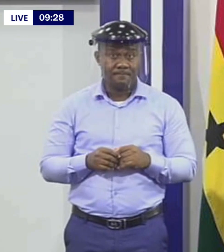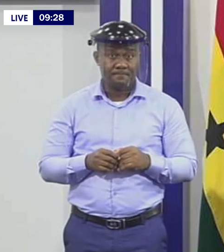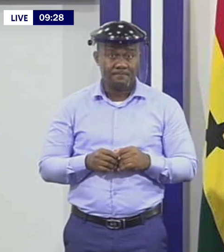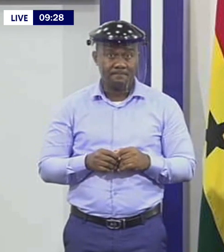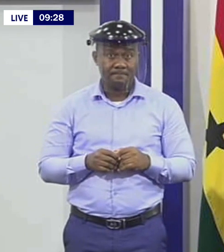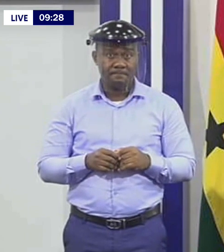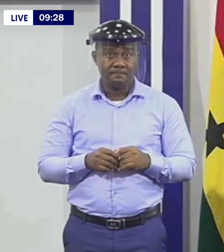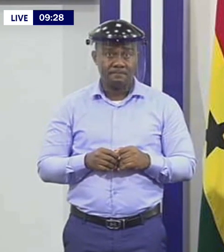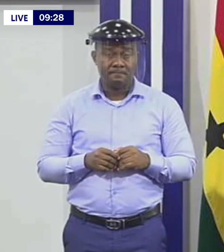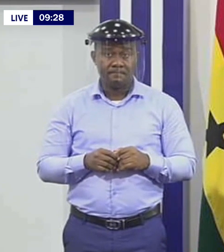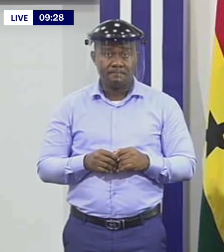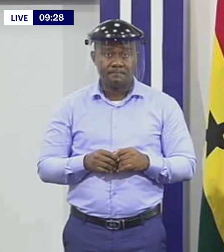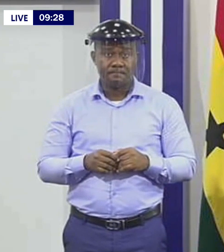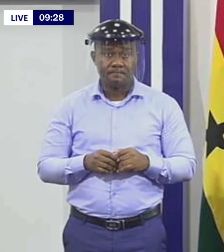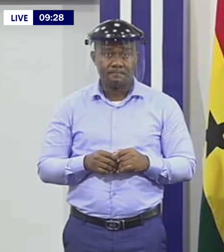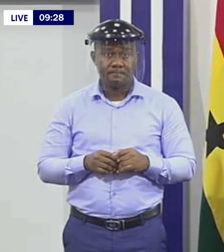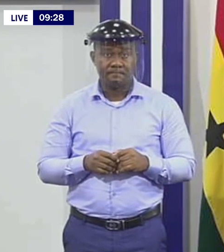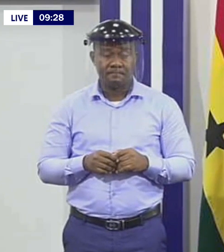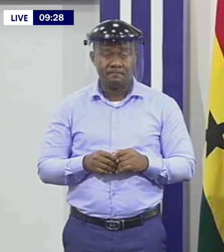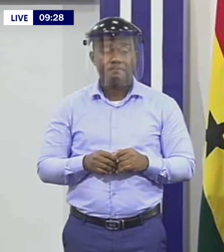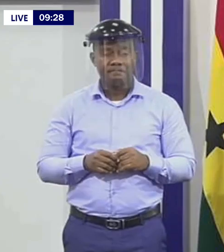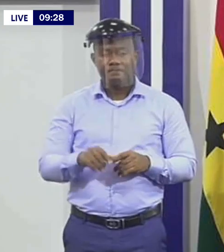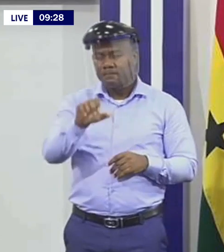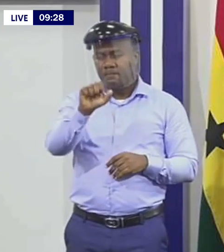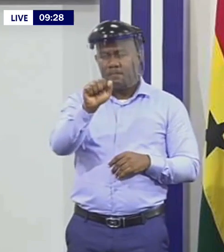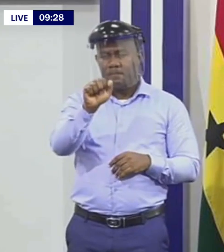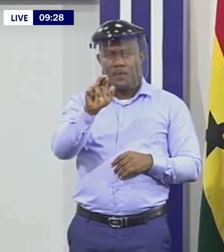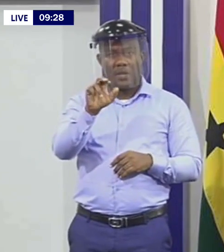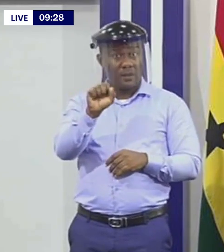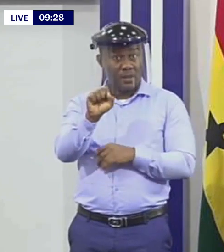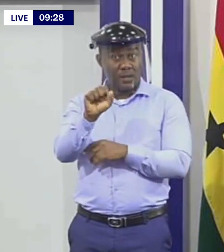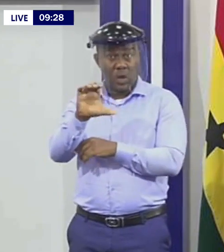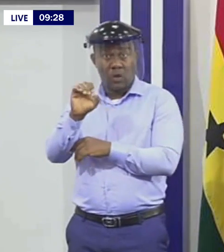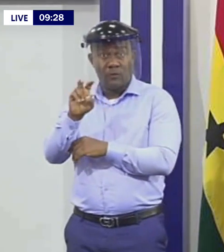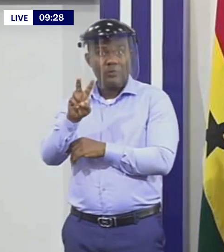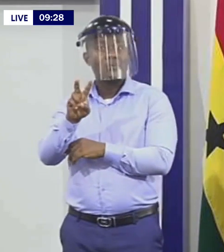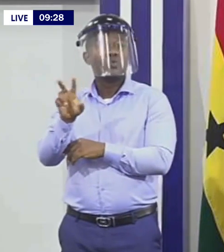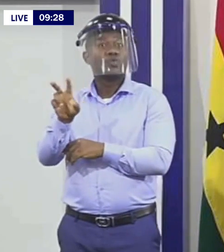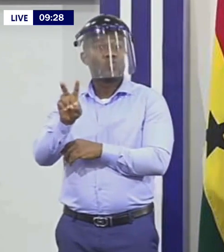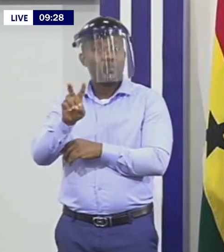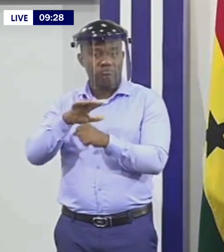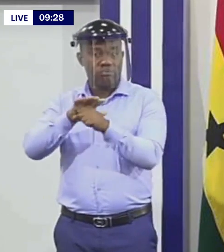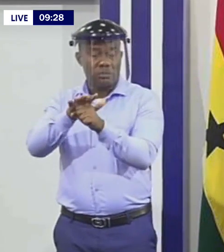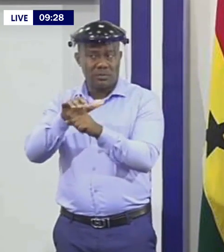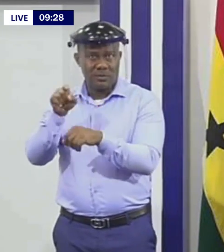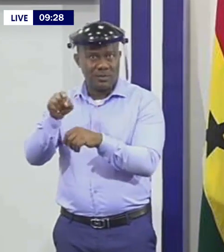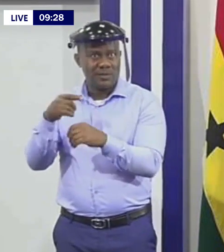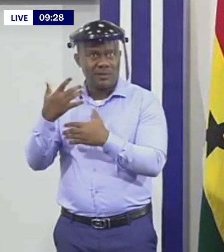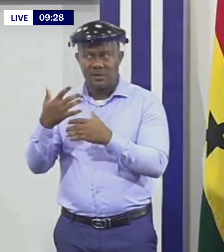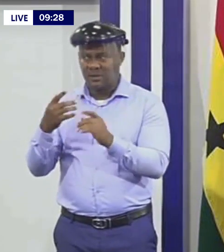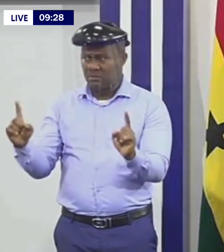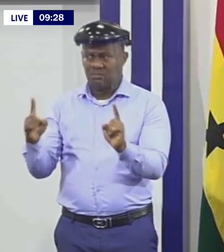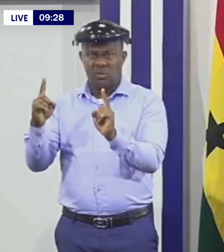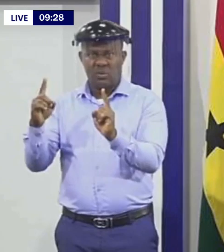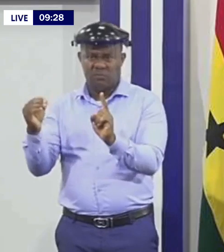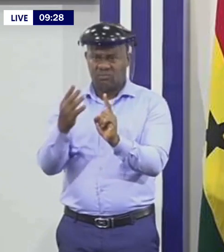ACE2 or the protein. The SARS-CoV-2, the spread is from person to person, and then later you go a bit into the details. How does the